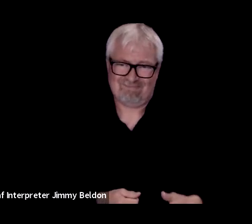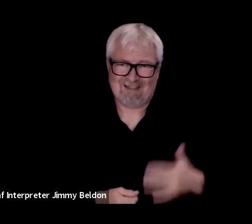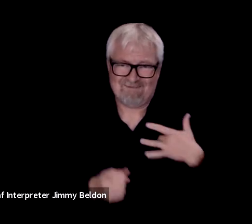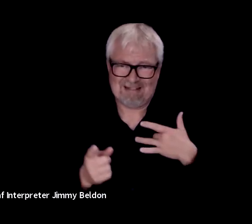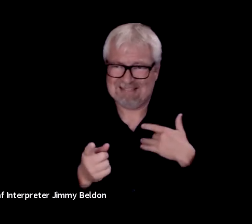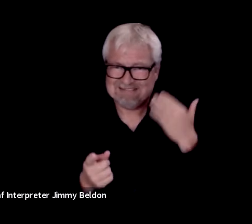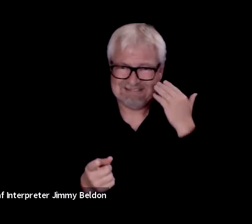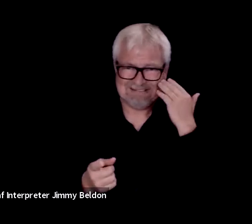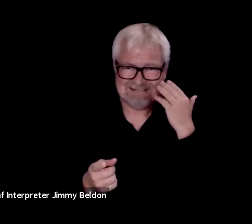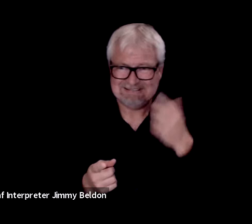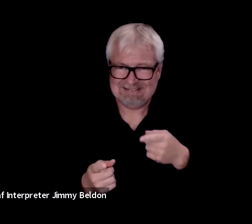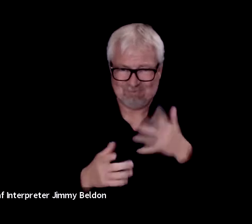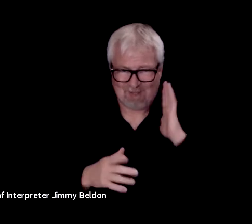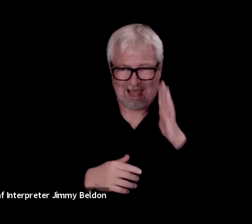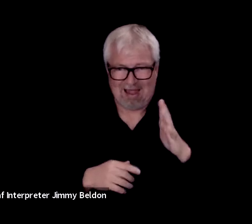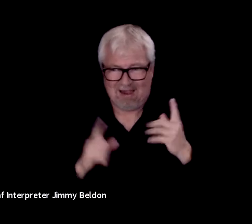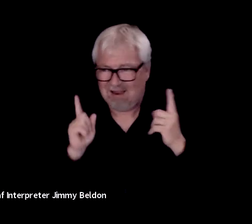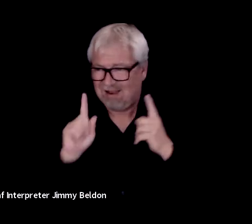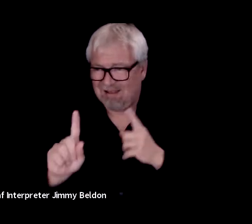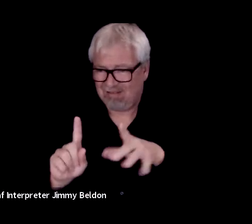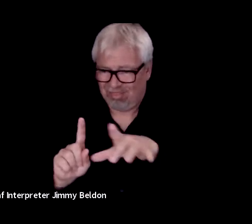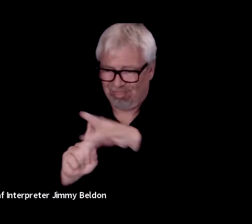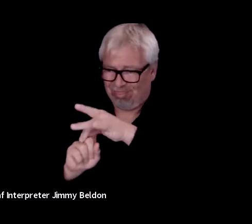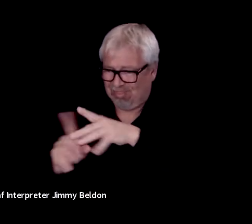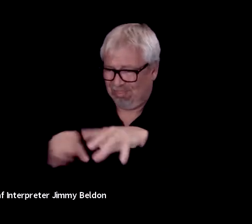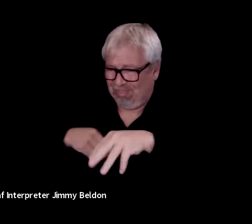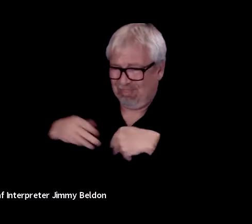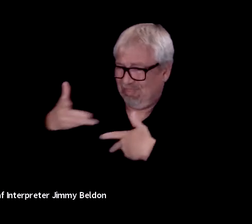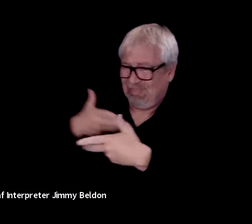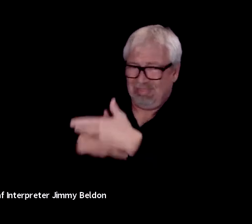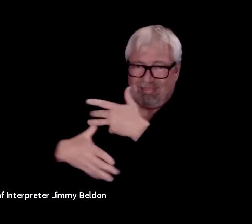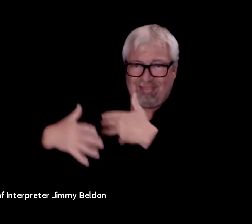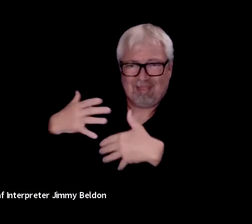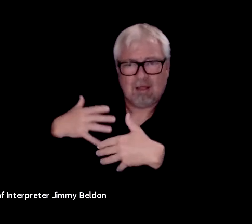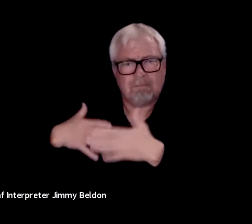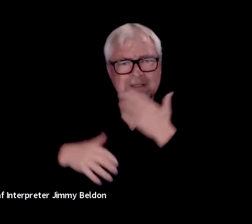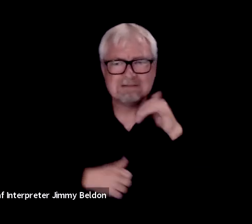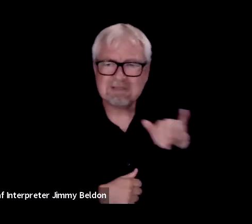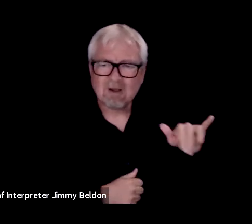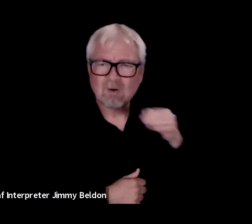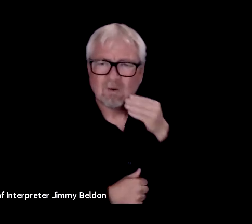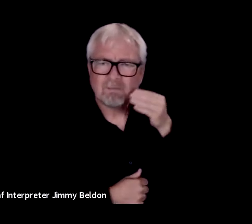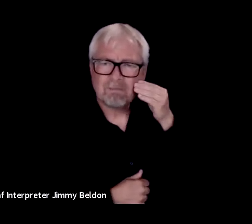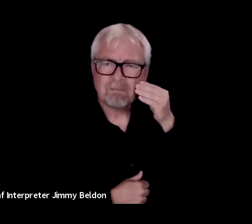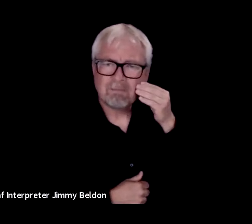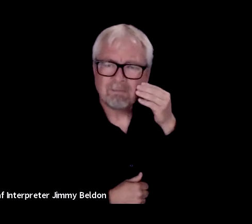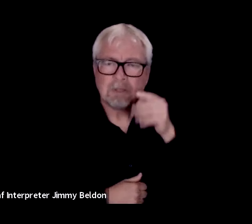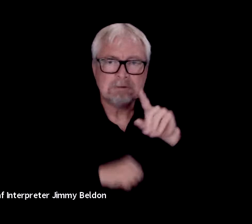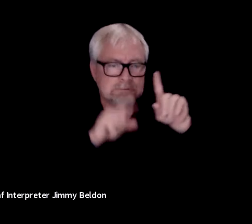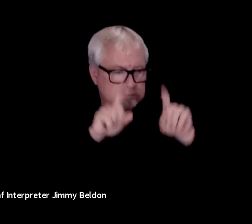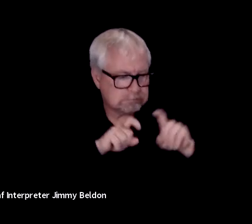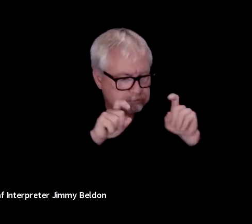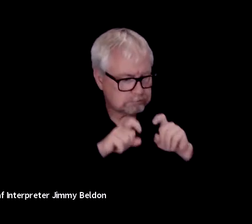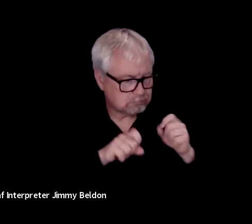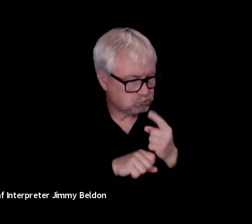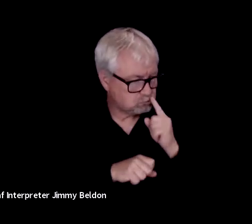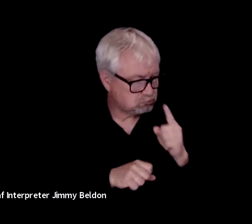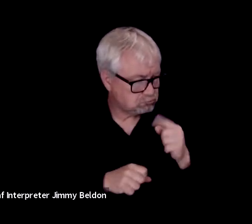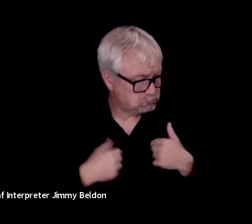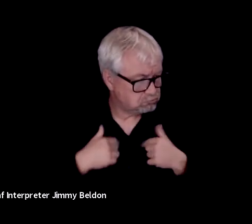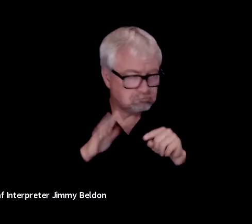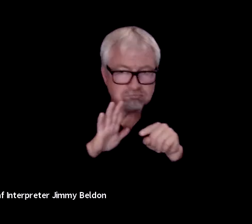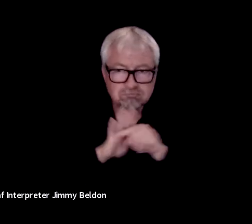be tested. And all the additional measures that improving ventilation,